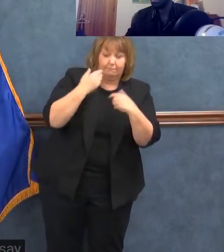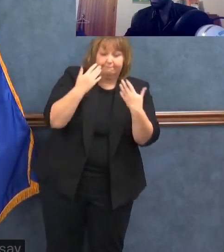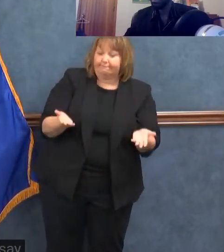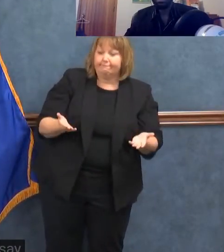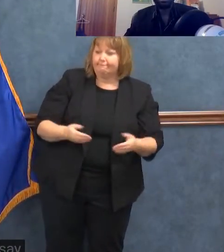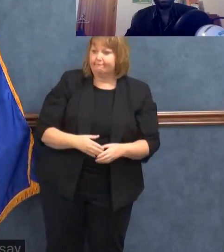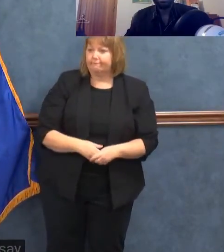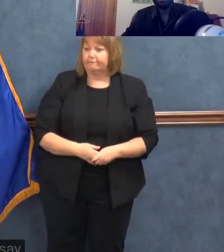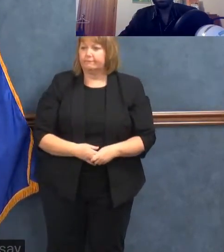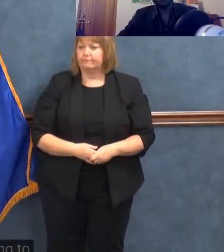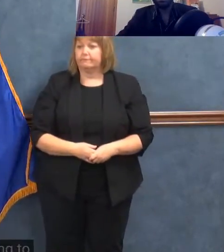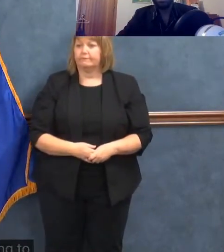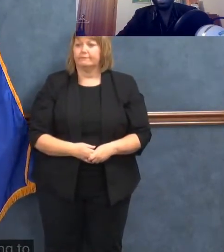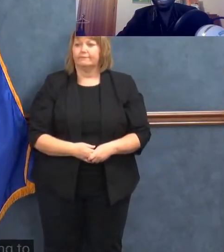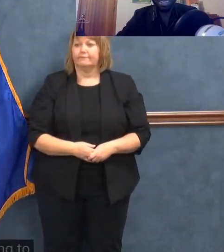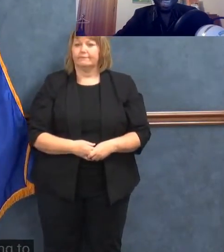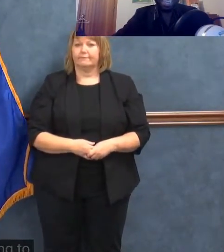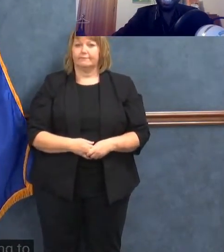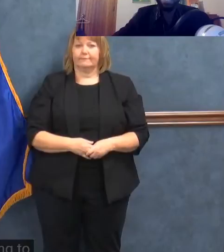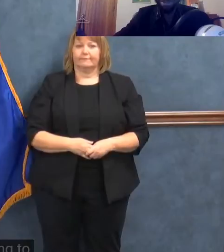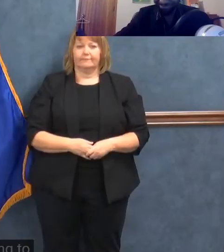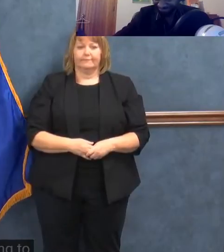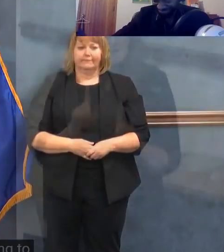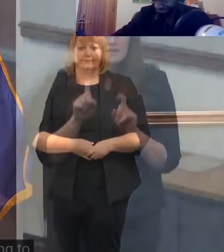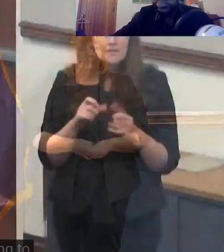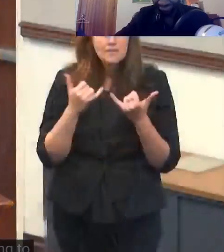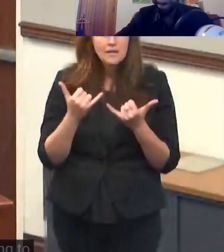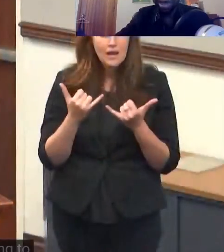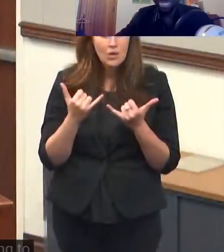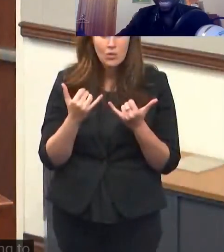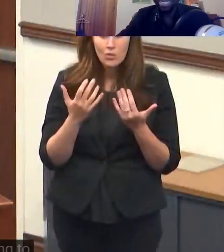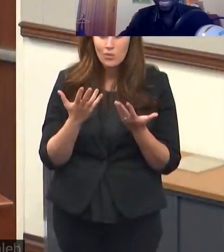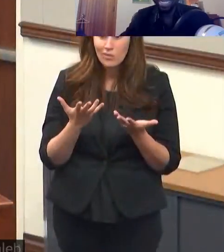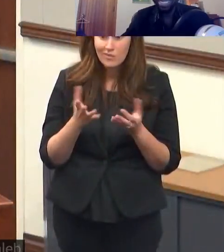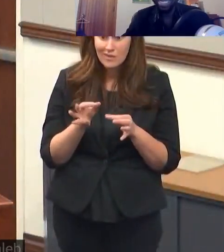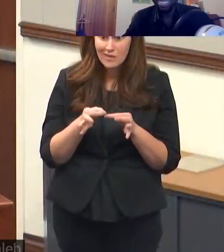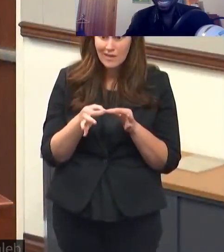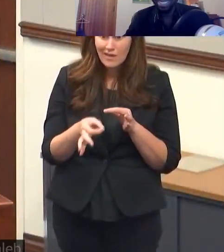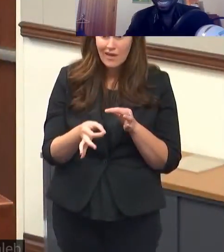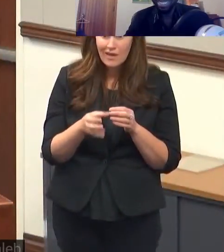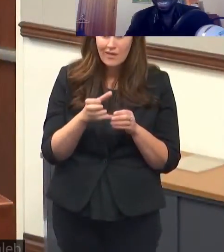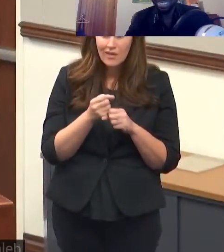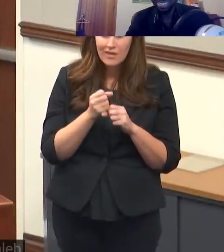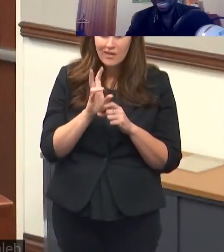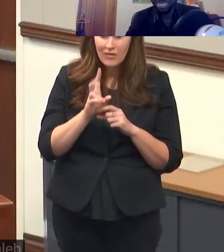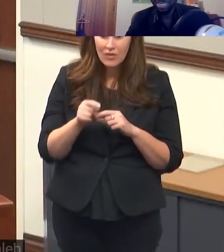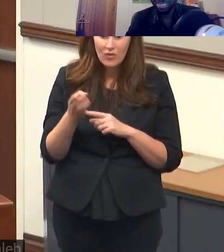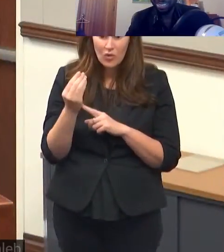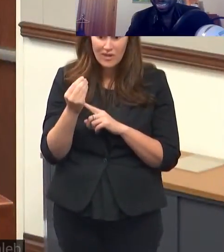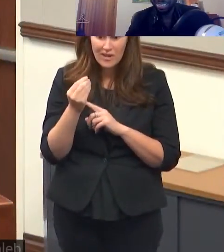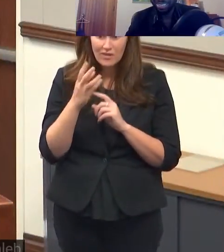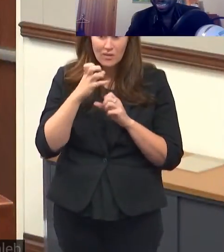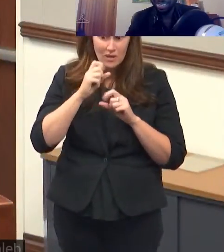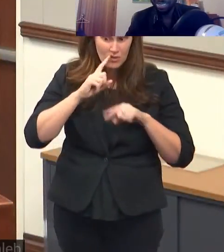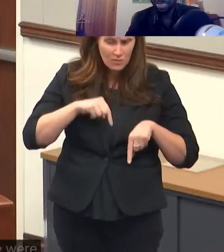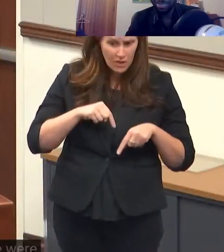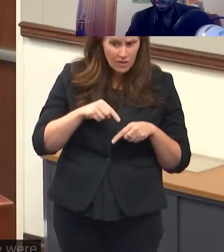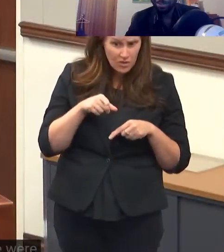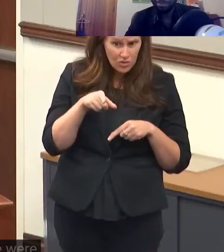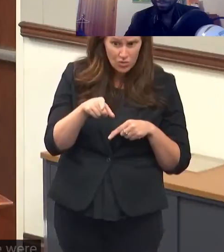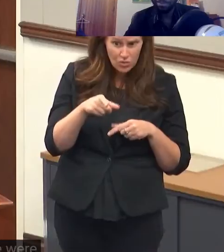Here's a question for Caleb. There you go. Testing now is the delays in returning them are 7 to 14 days in some cases. Are